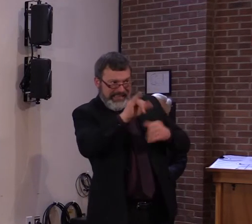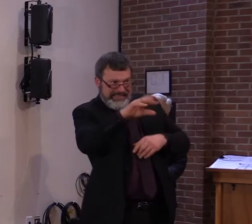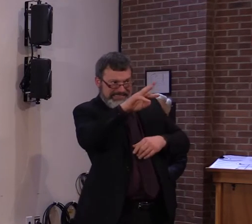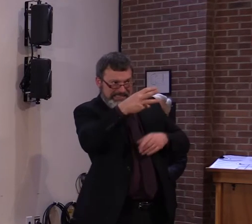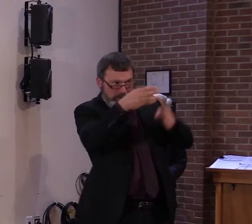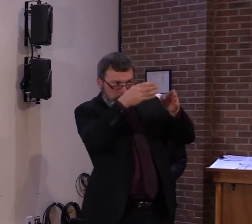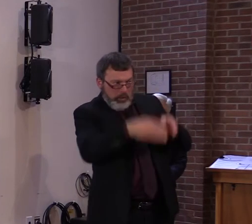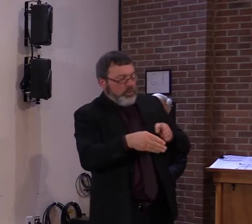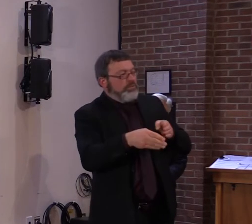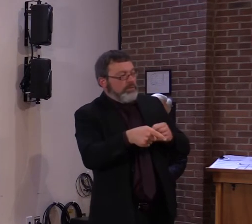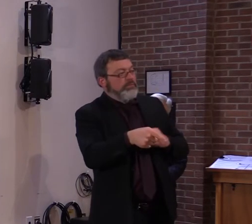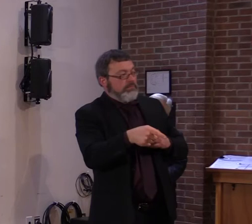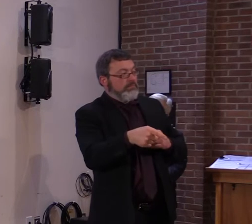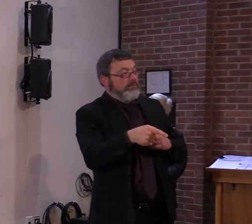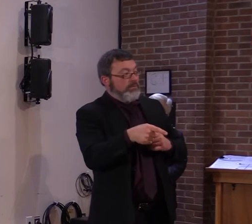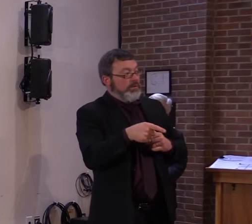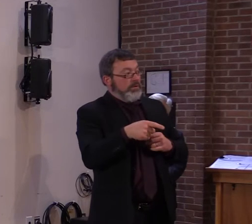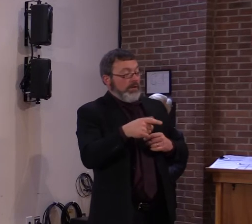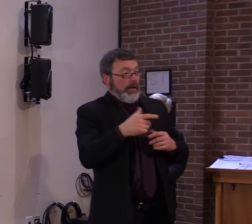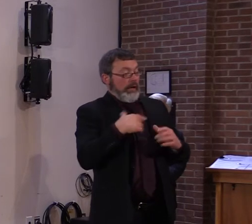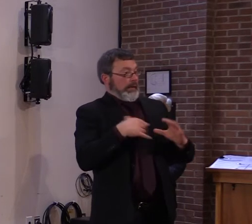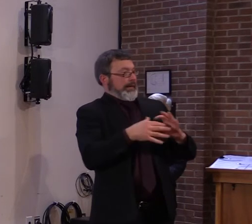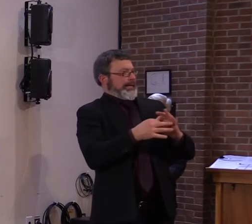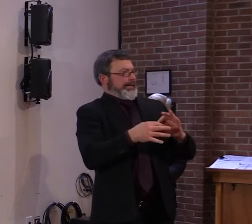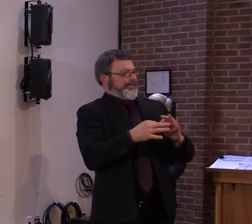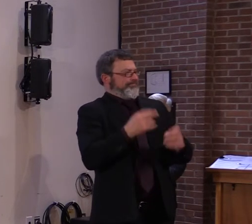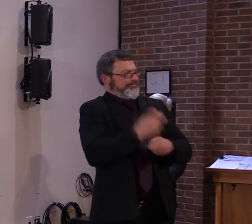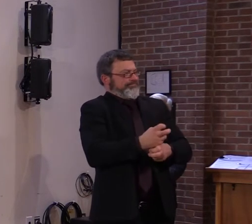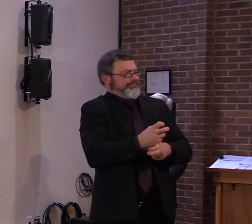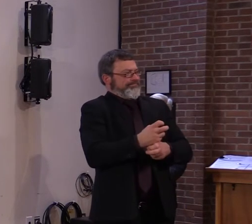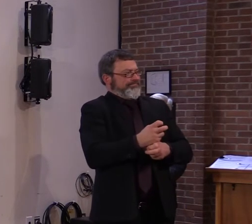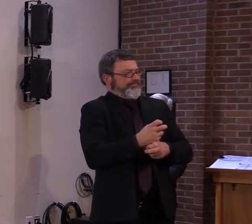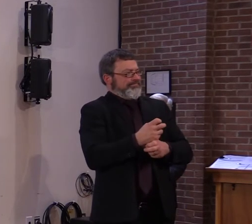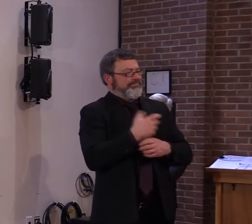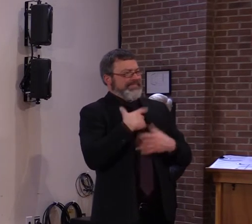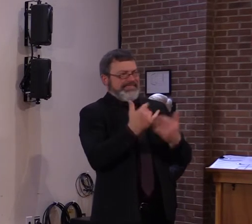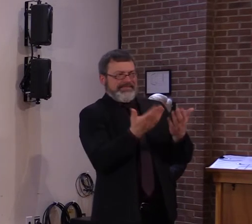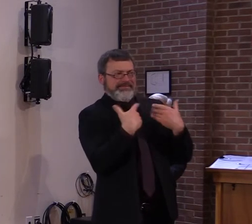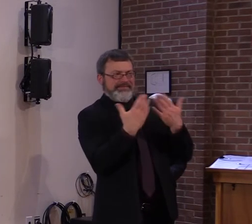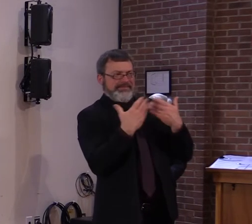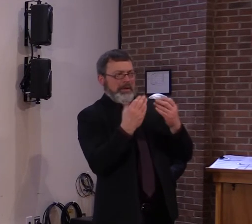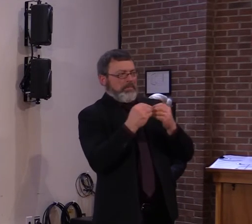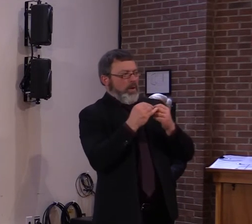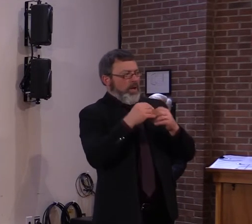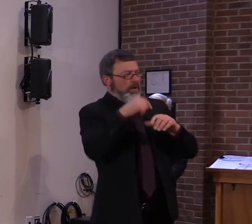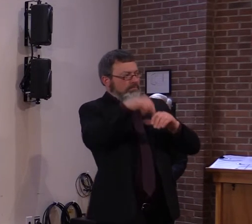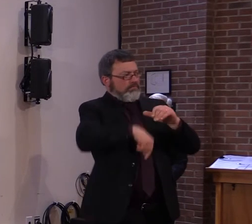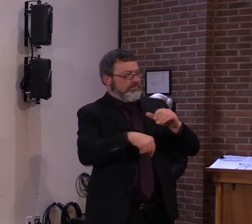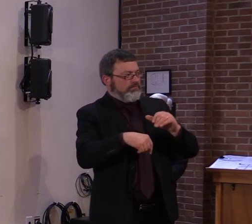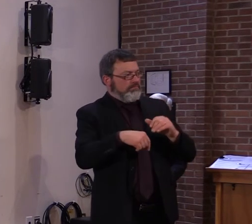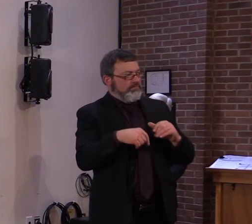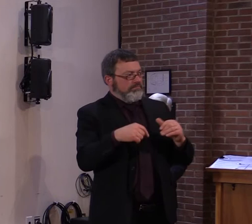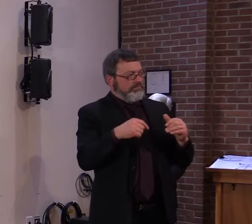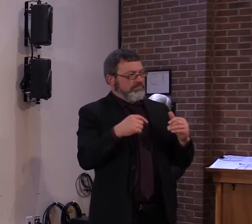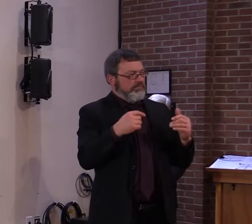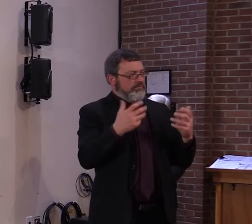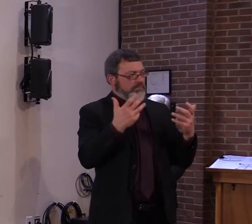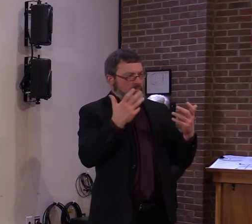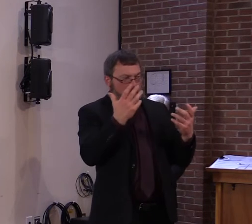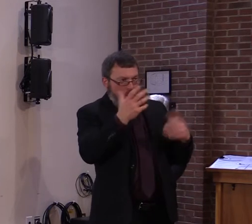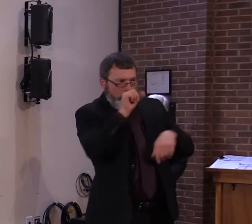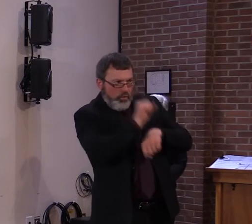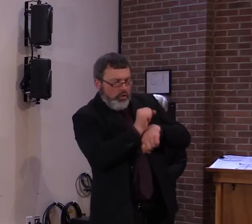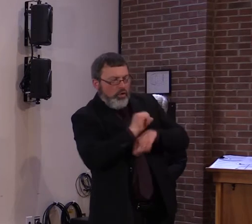Hard to say anything because obviously we need details and we need to understand the nature of the work site and if